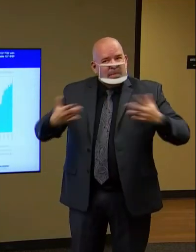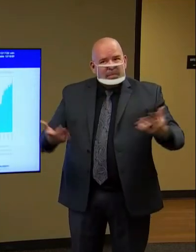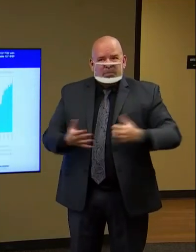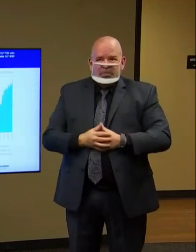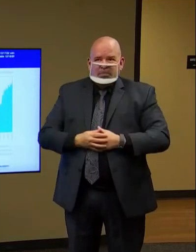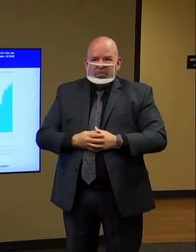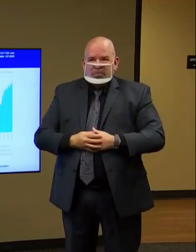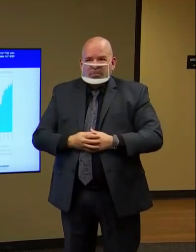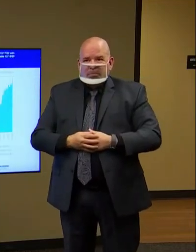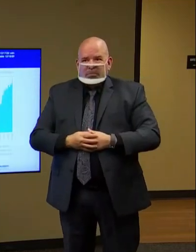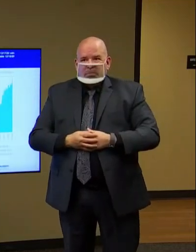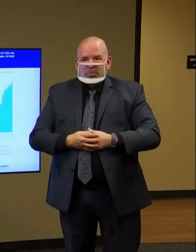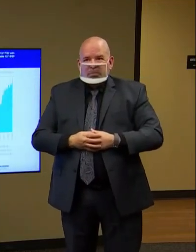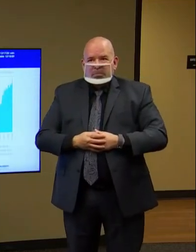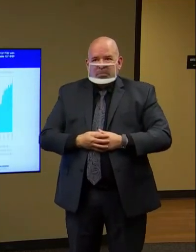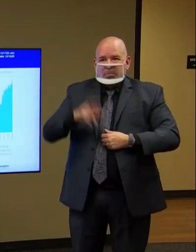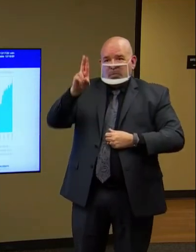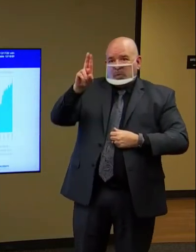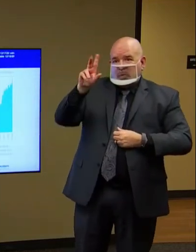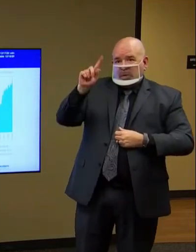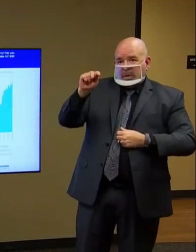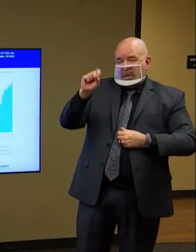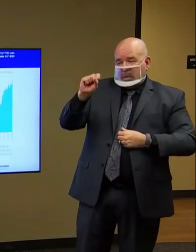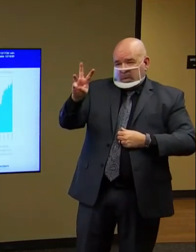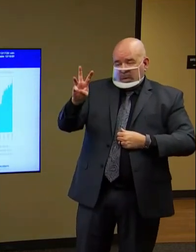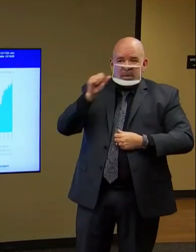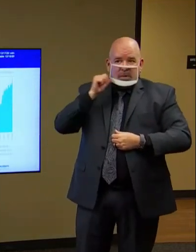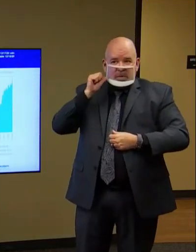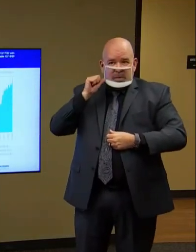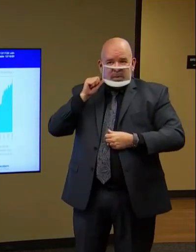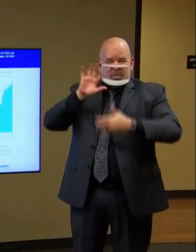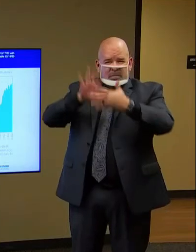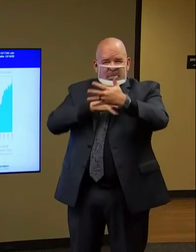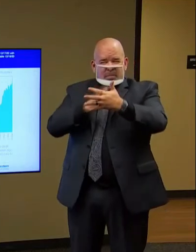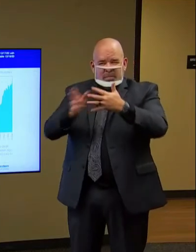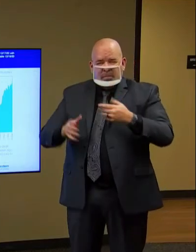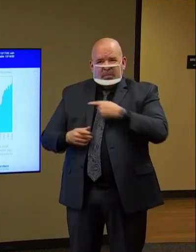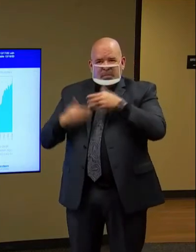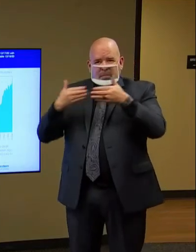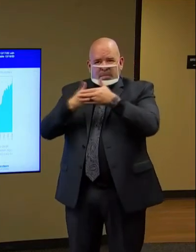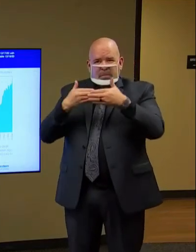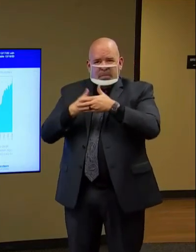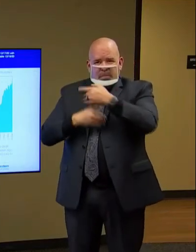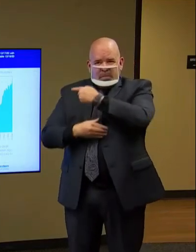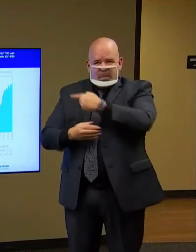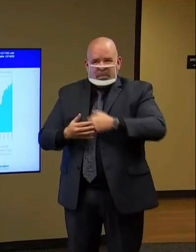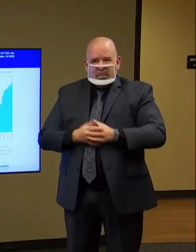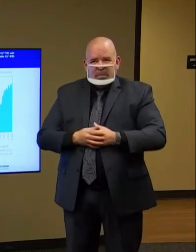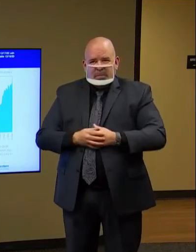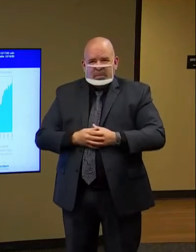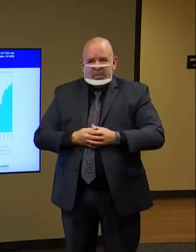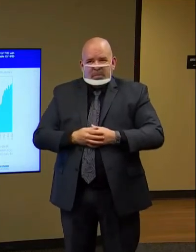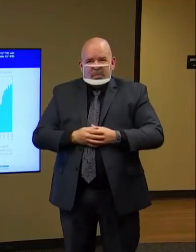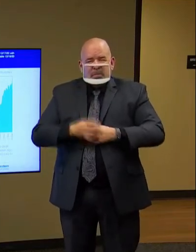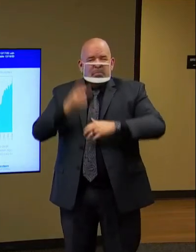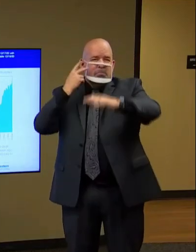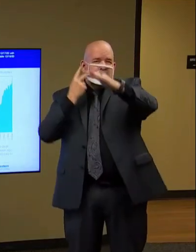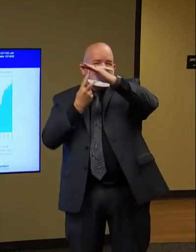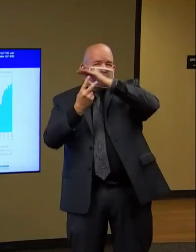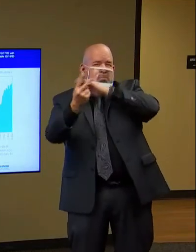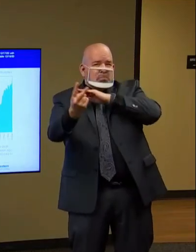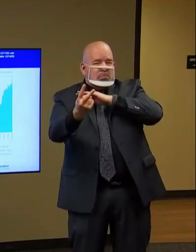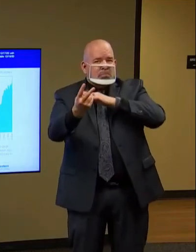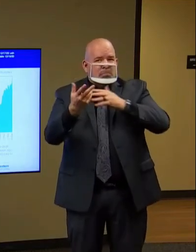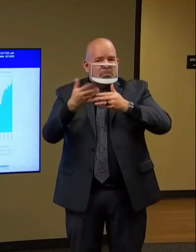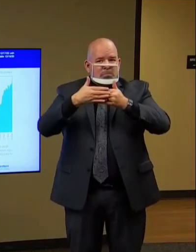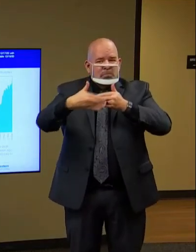yesterday and have predicted that and let me show you that. Here we go. It's over here. And what